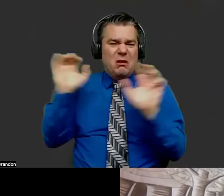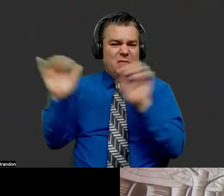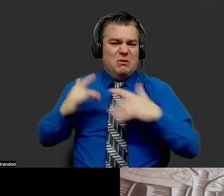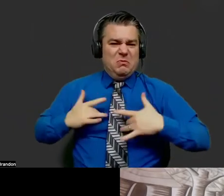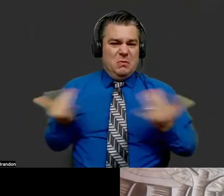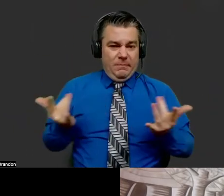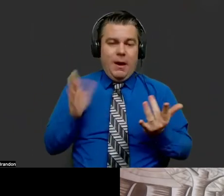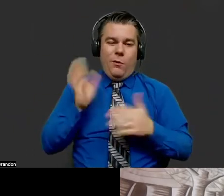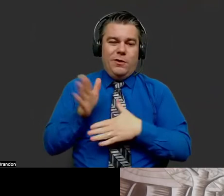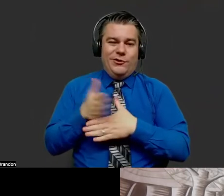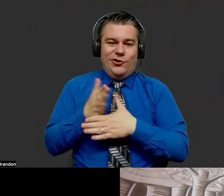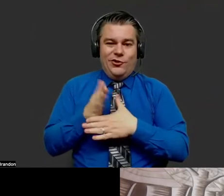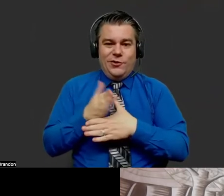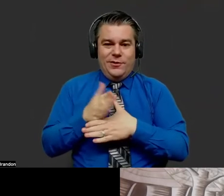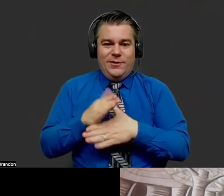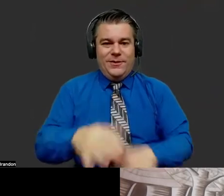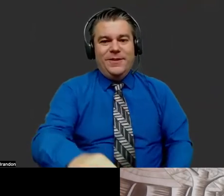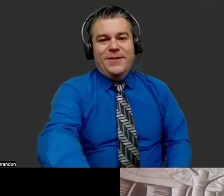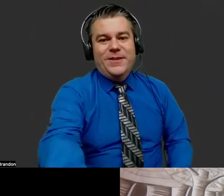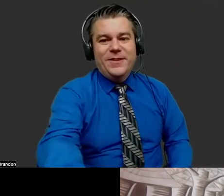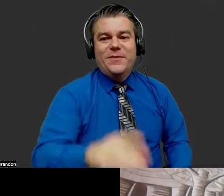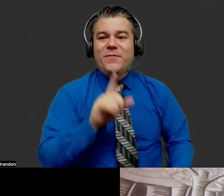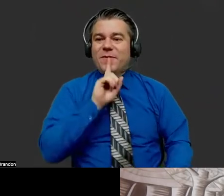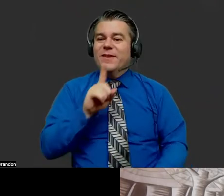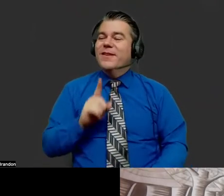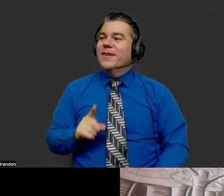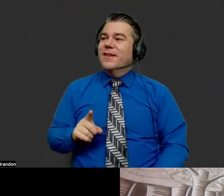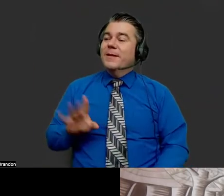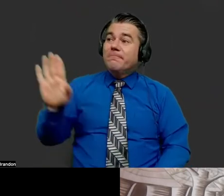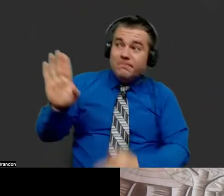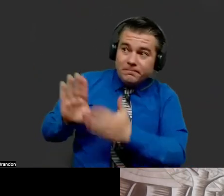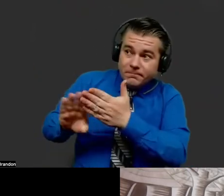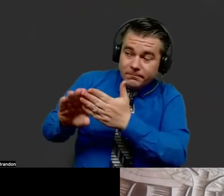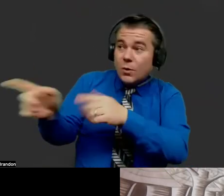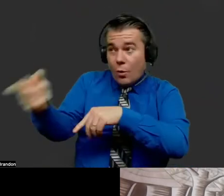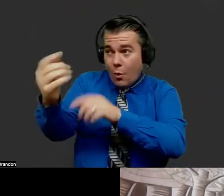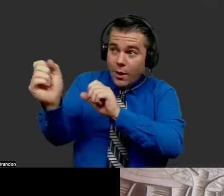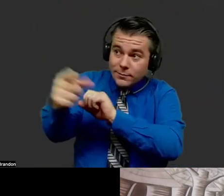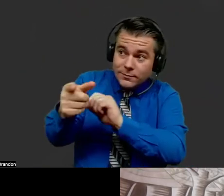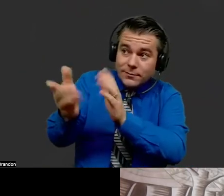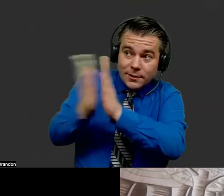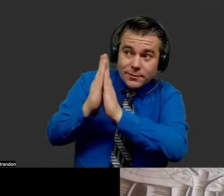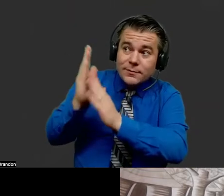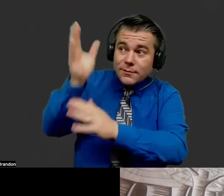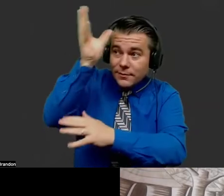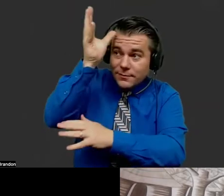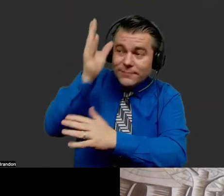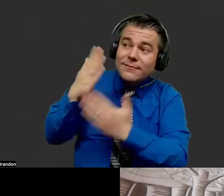share this. Man, it was so good seeing. Hey, love. Nope. Go ask Daddy. Go ask Daddy. Thank